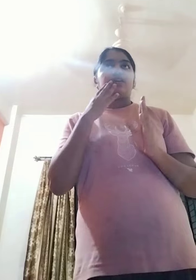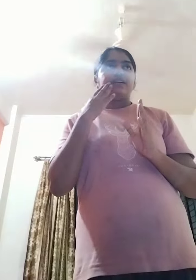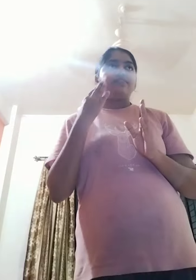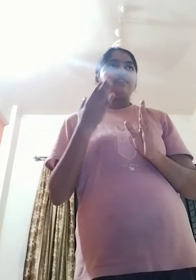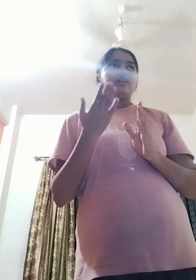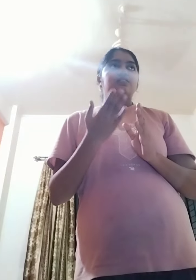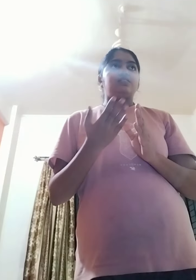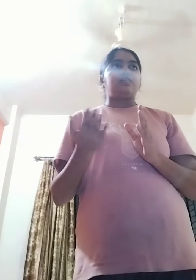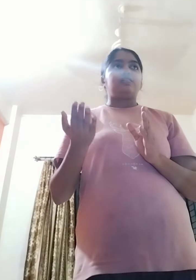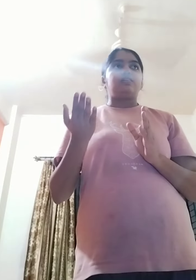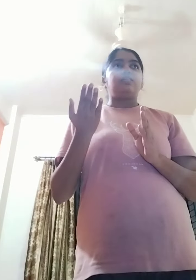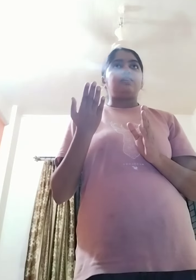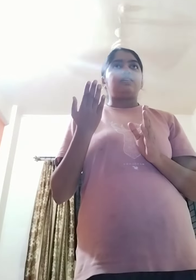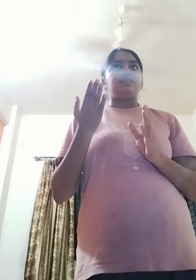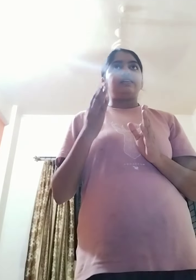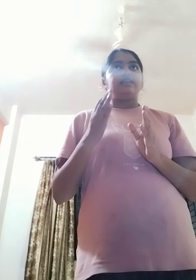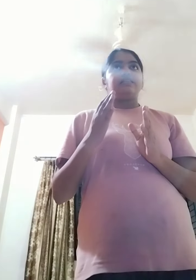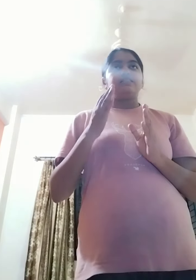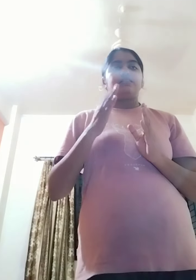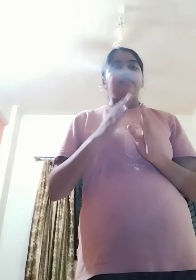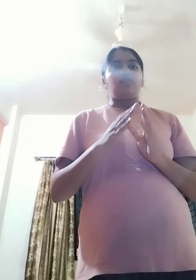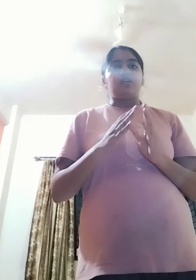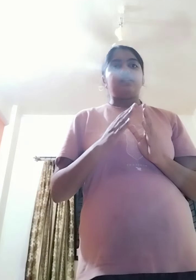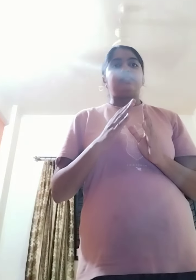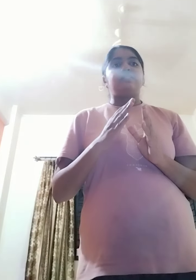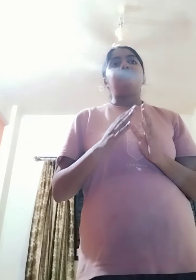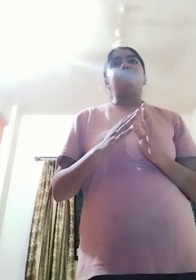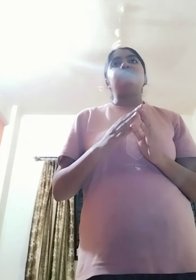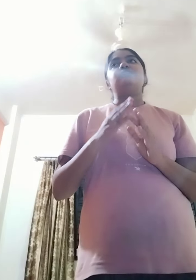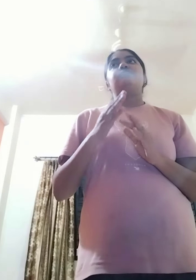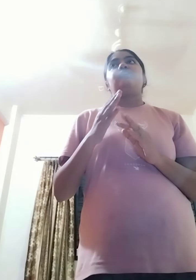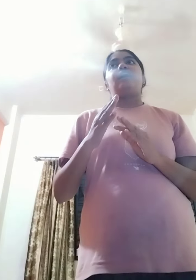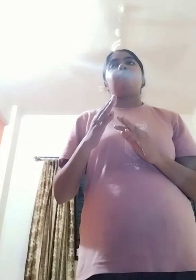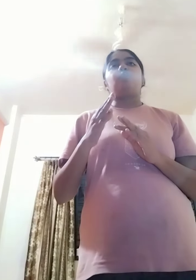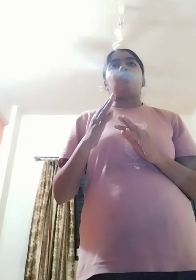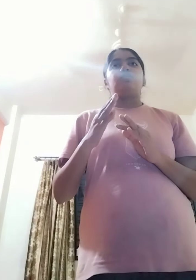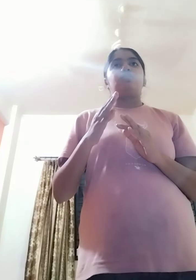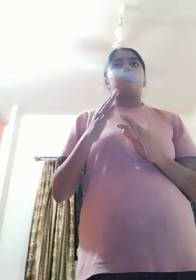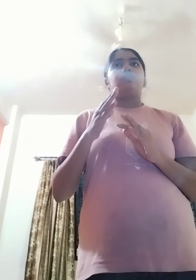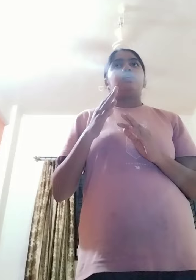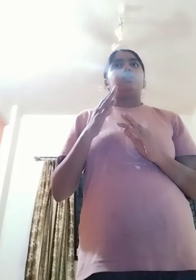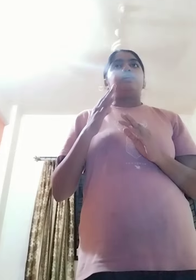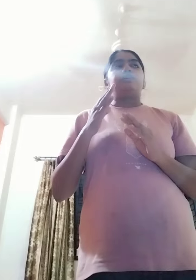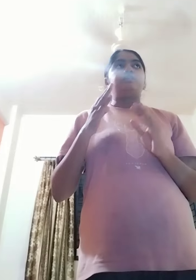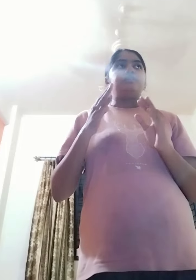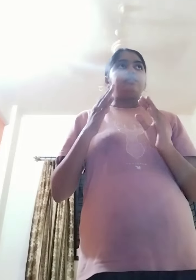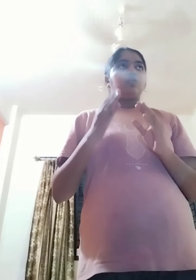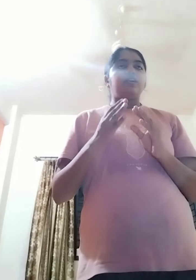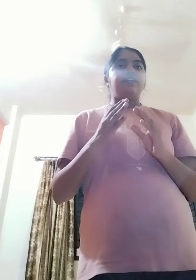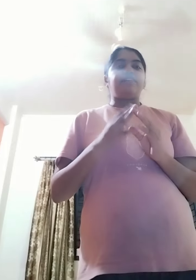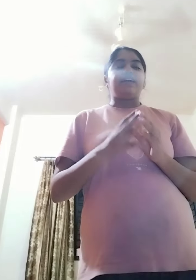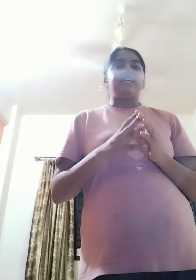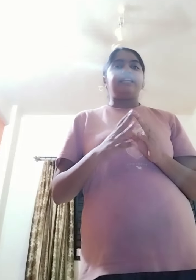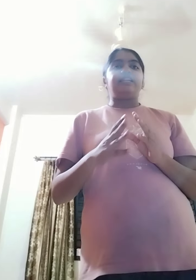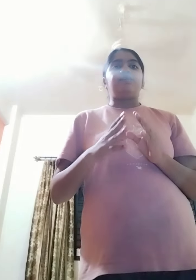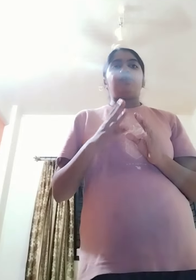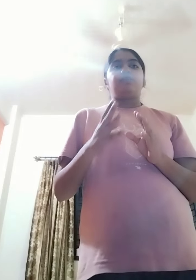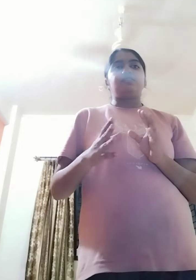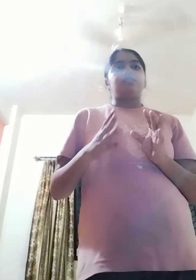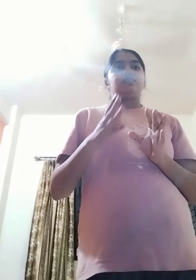the constructor is default, that means we have not defined any type of constructor